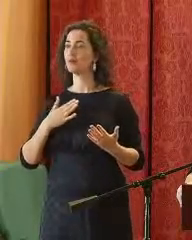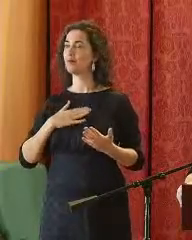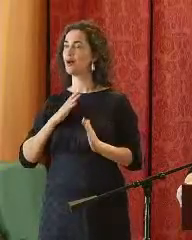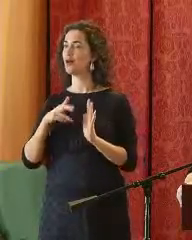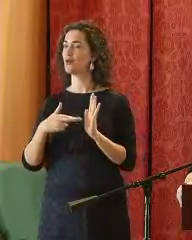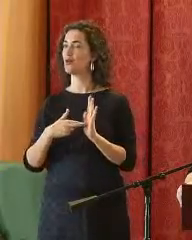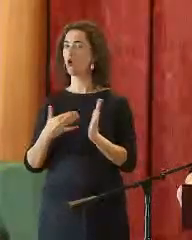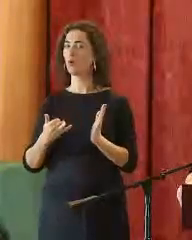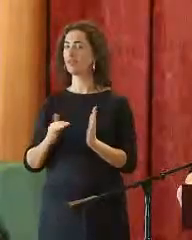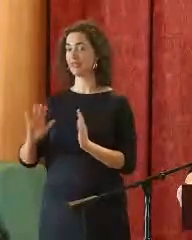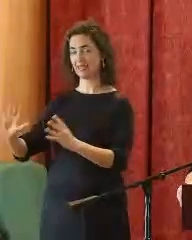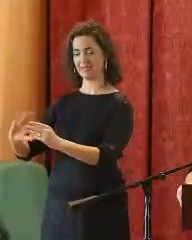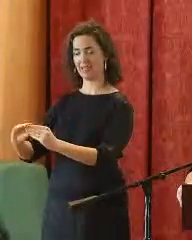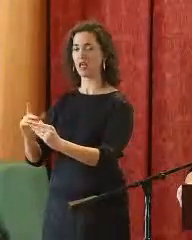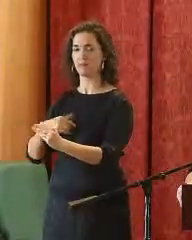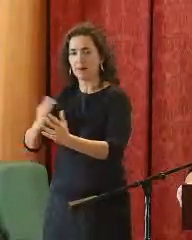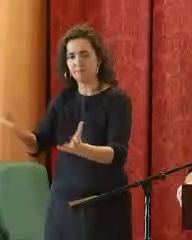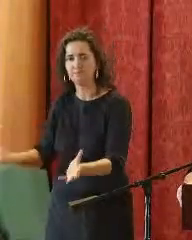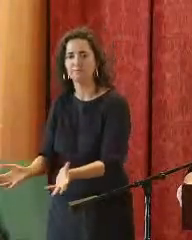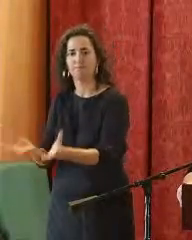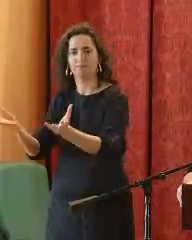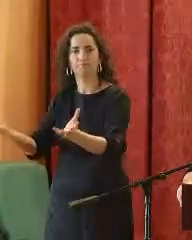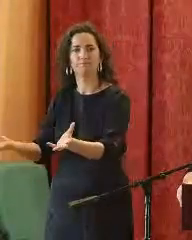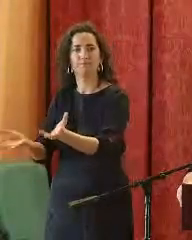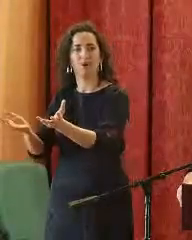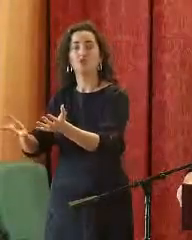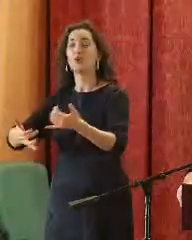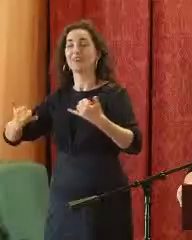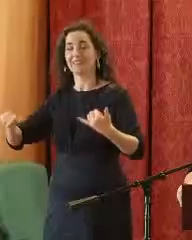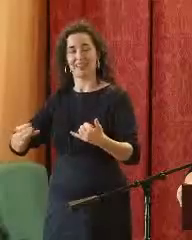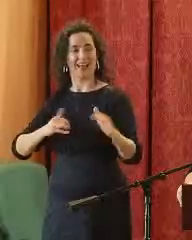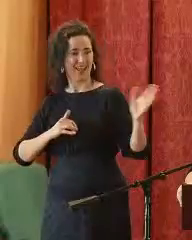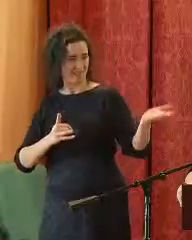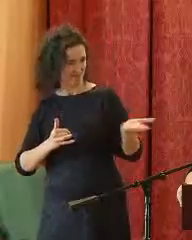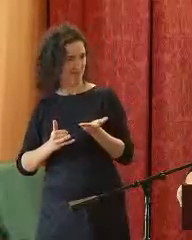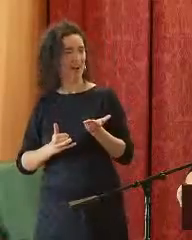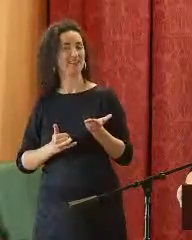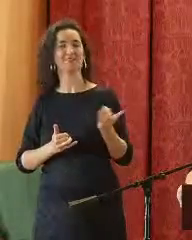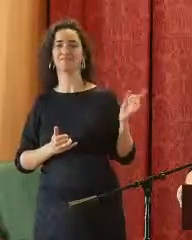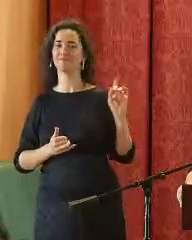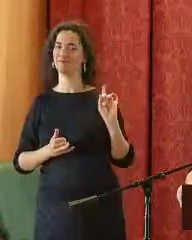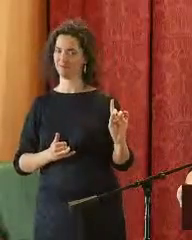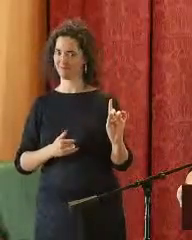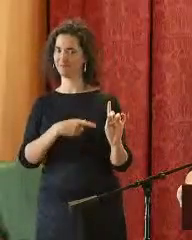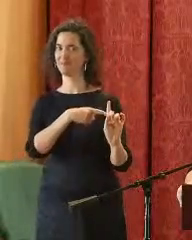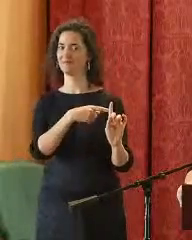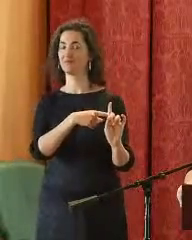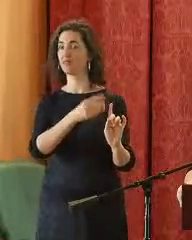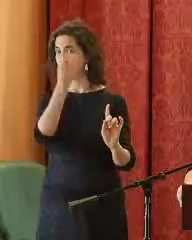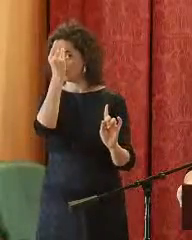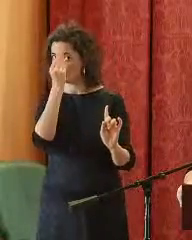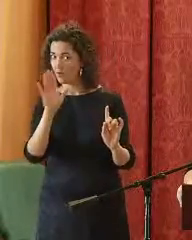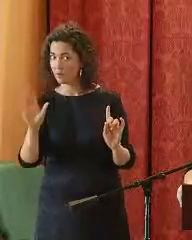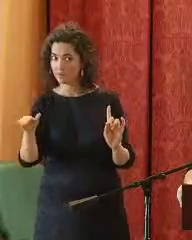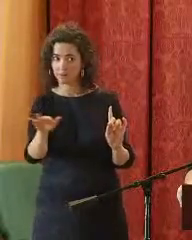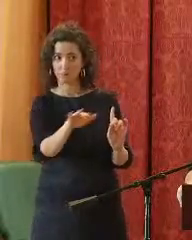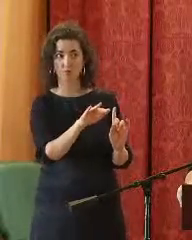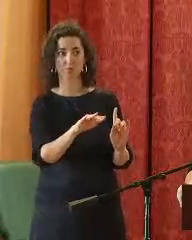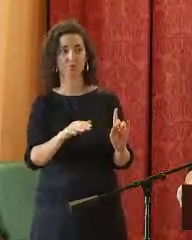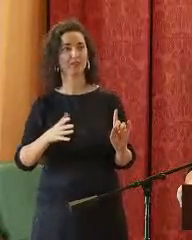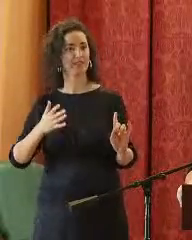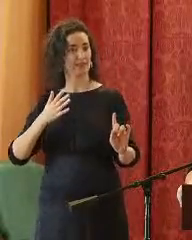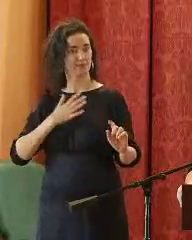is elevate his voice. And so I'm going to do that right now by inviting him to the podium. I will say, of all the things, all